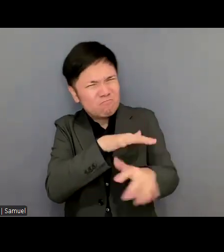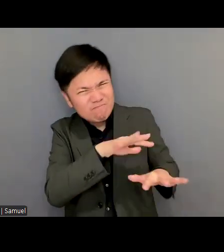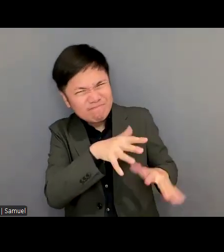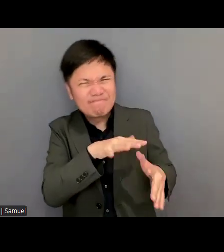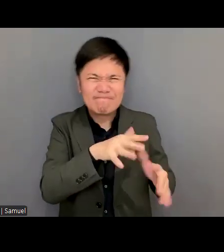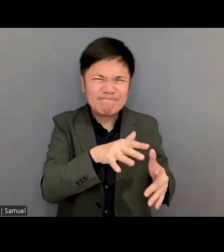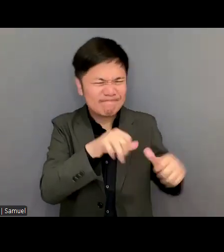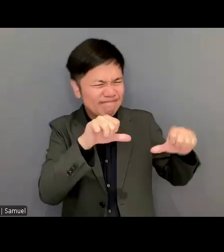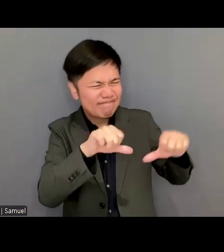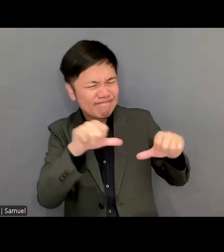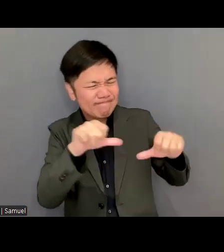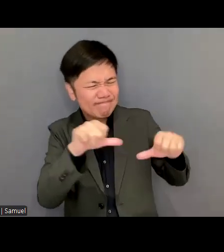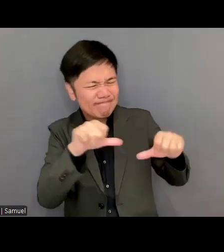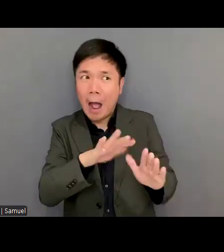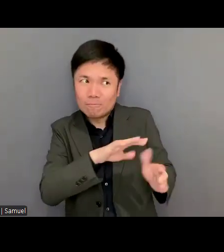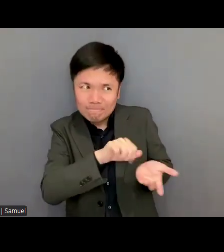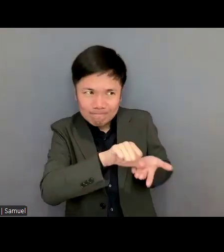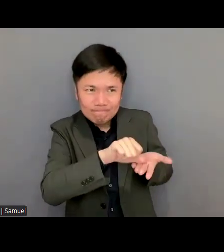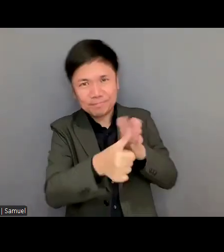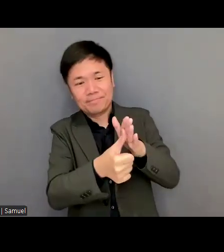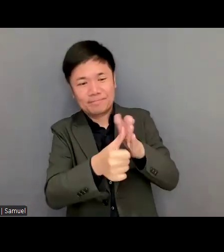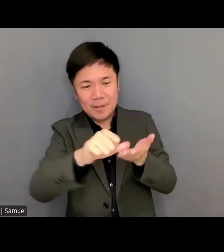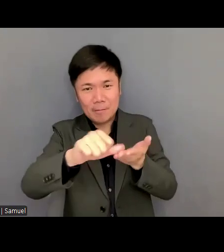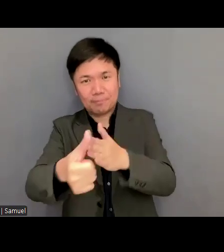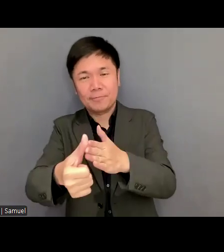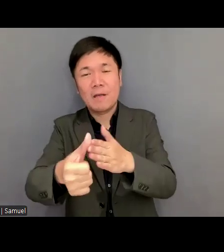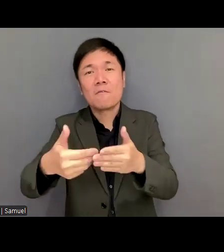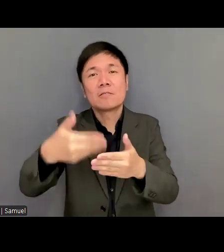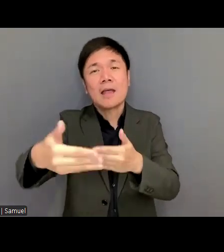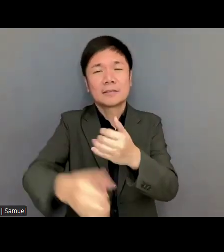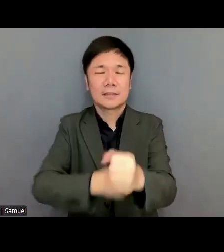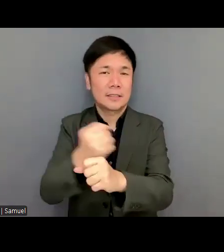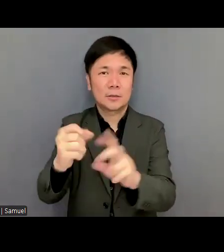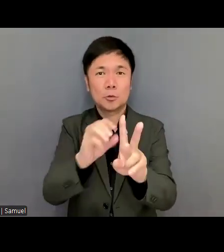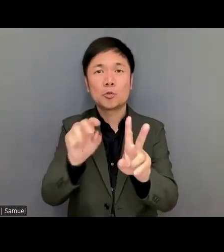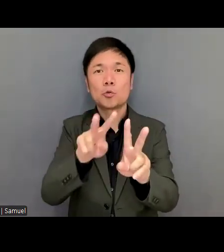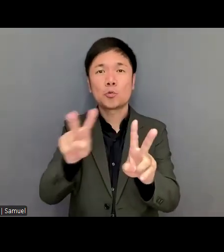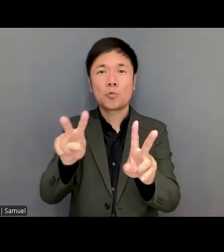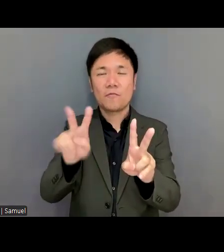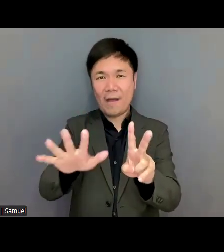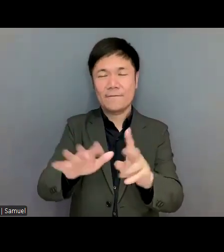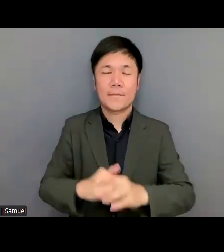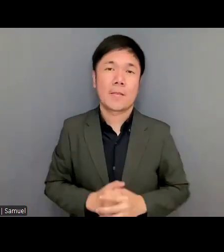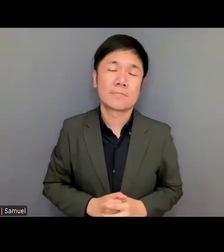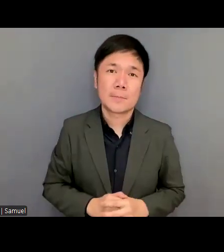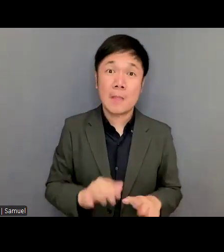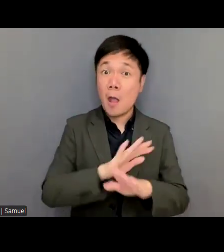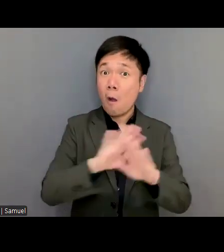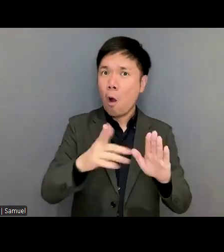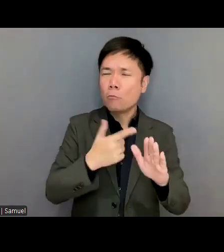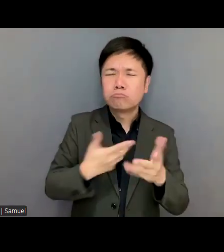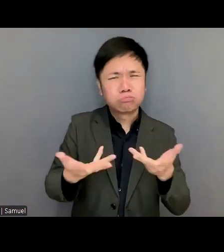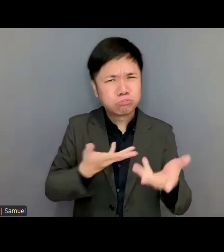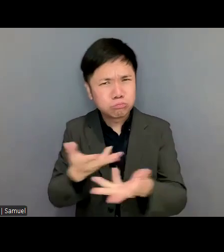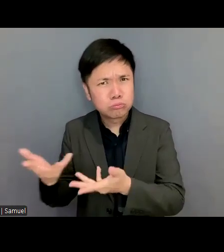do better for the next one. The summit, through activities that are happening